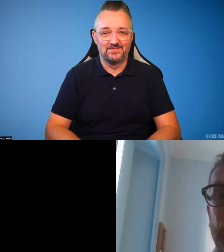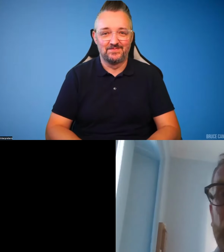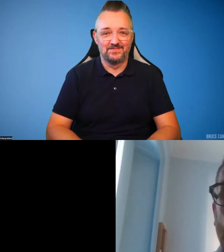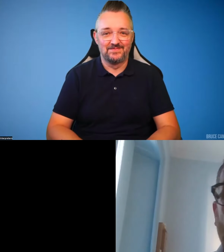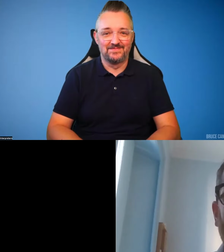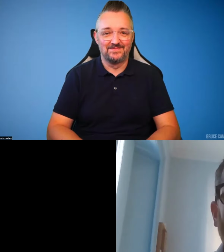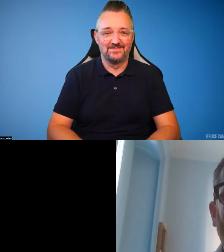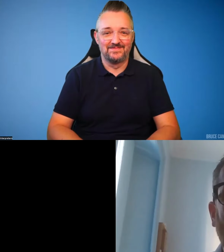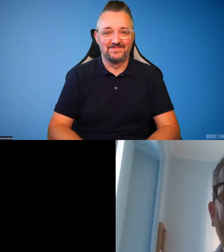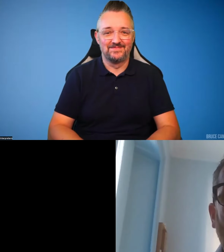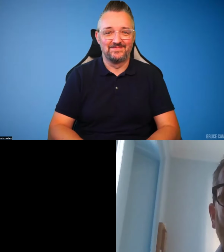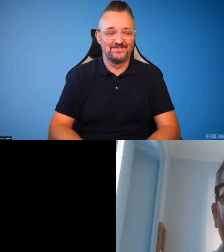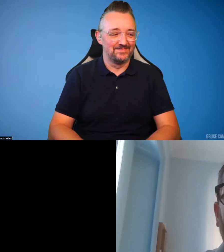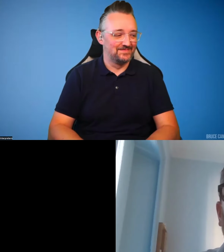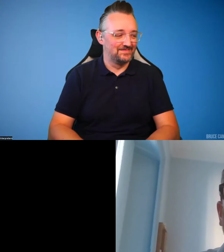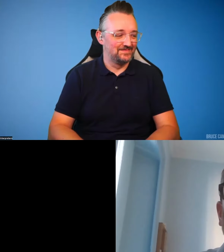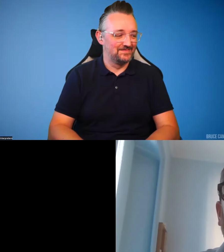I'll mute Dan.